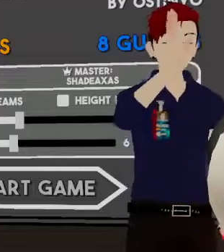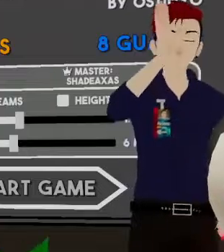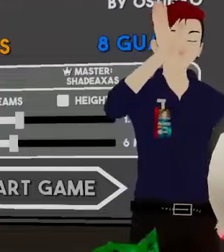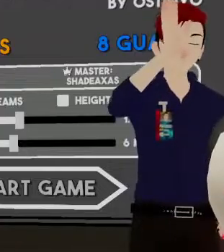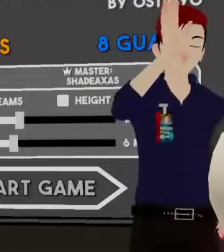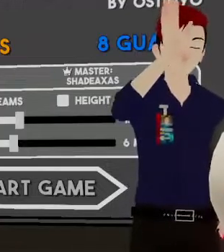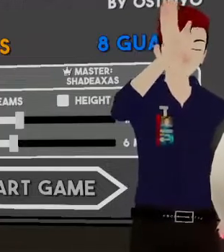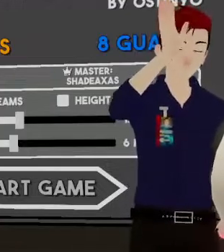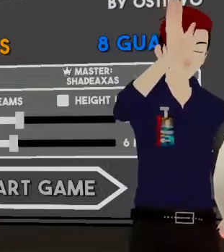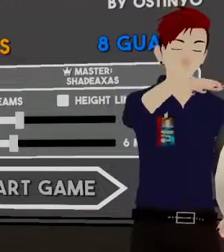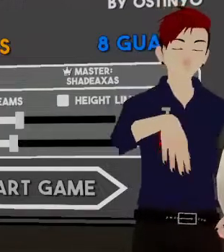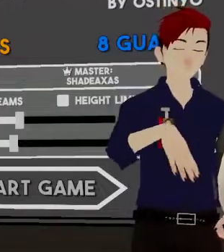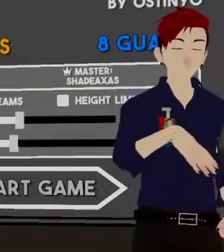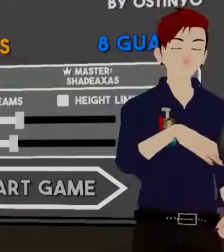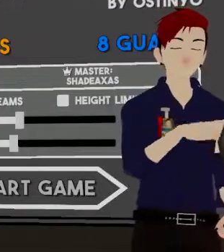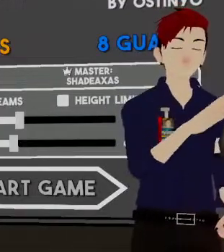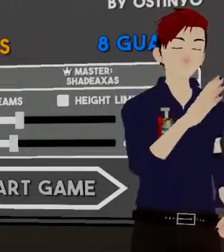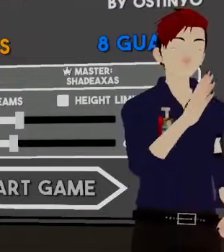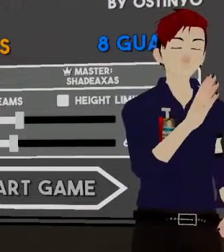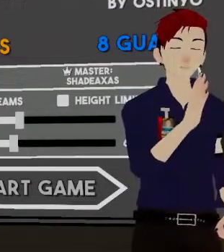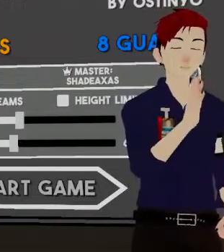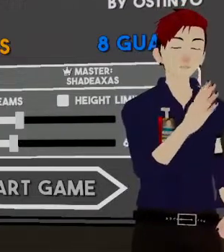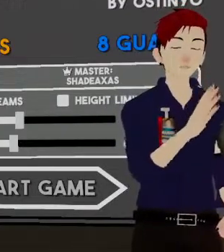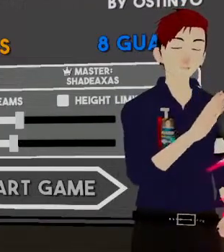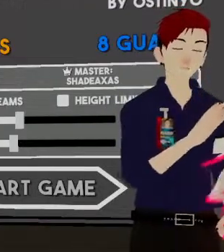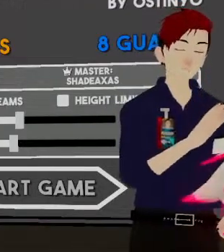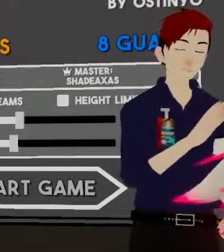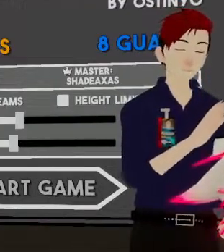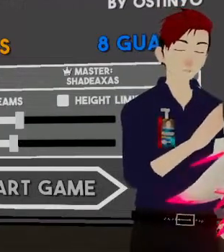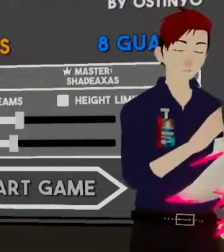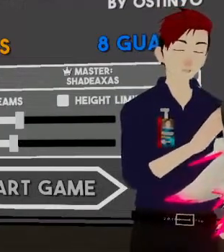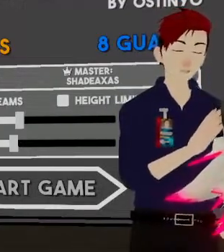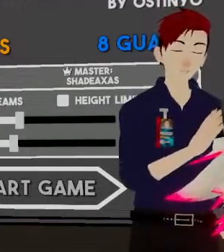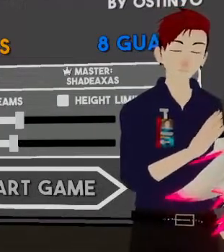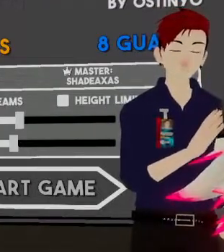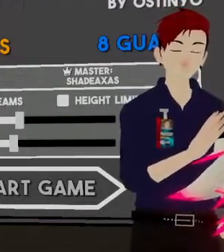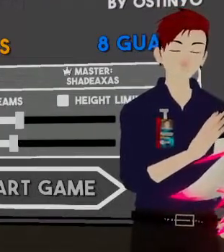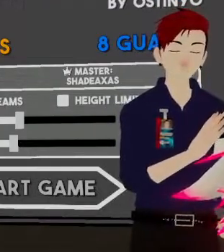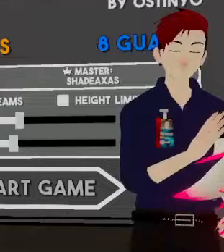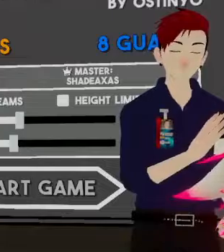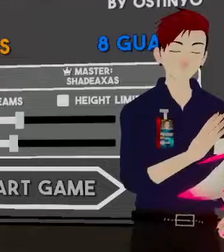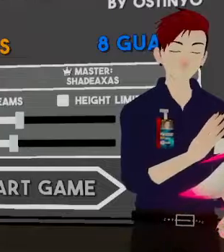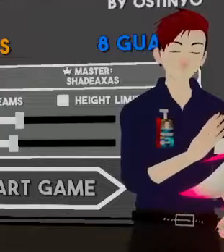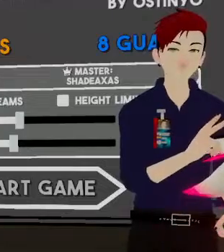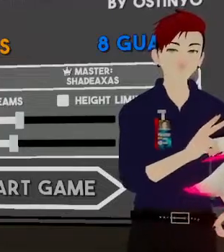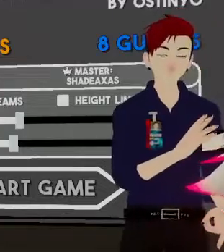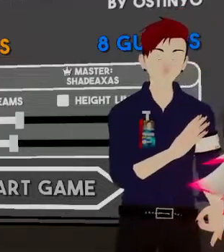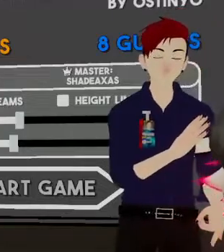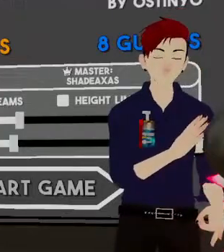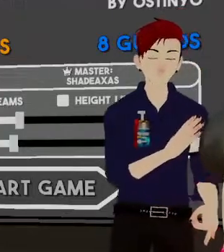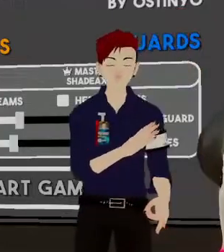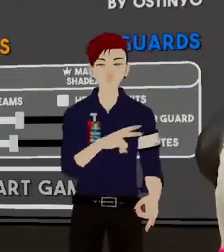like Nah, I that's don't fine. know finger spelling that well, so I'll You are probably perfectly be fine. You'll be fine. You'll be fine.